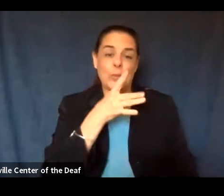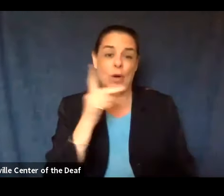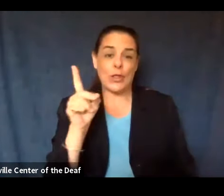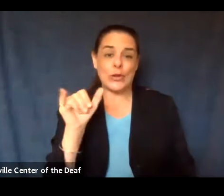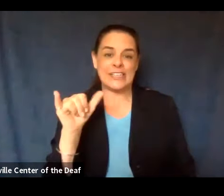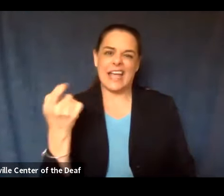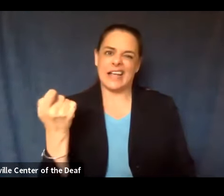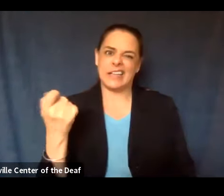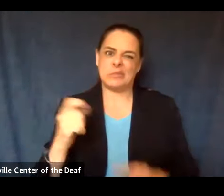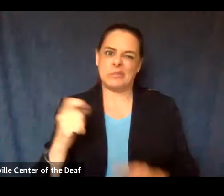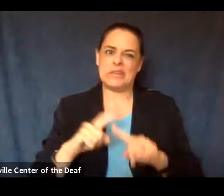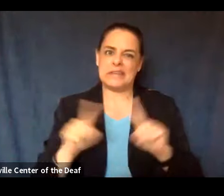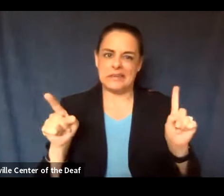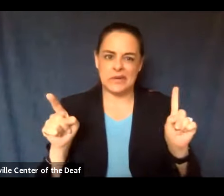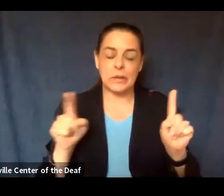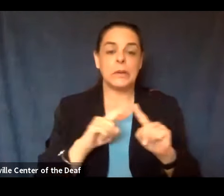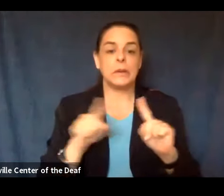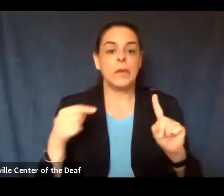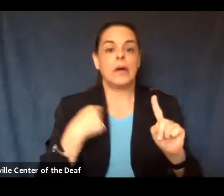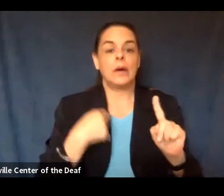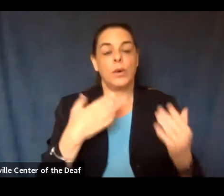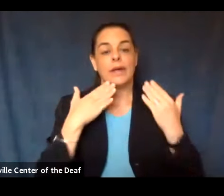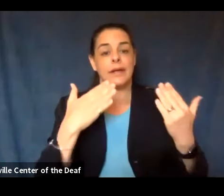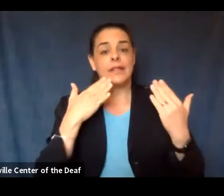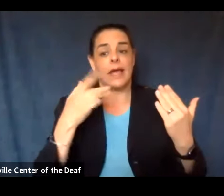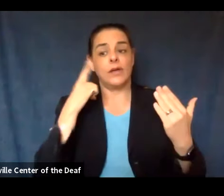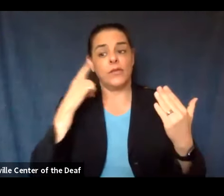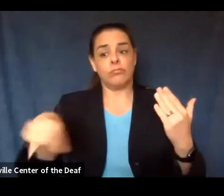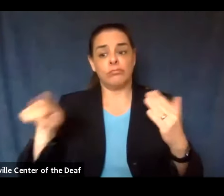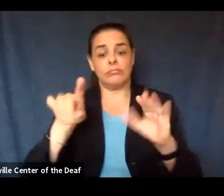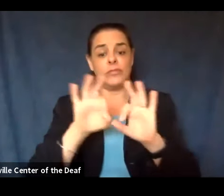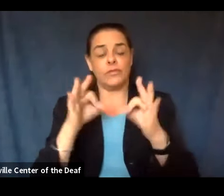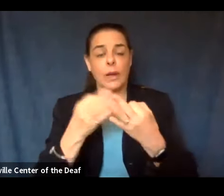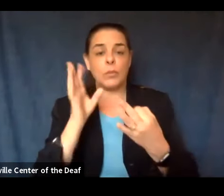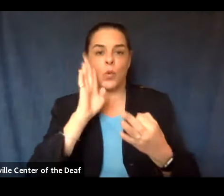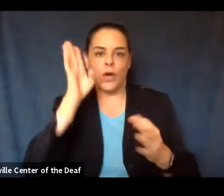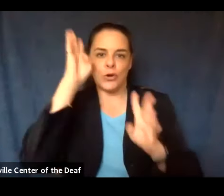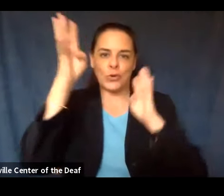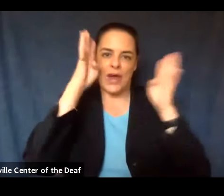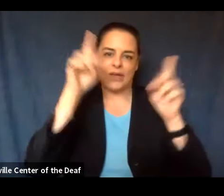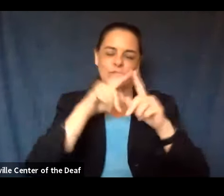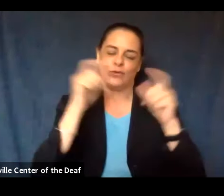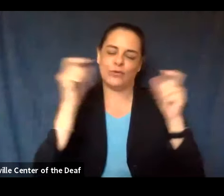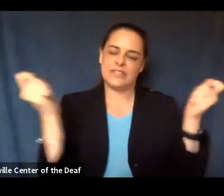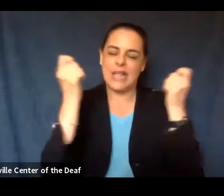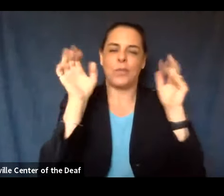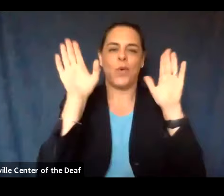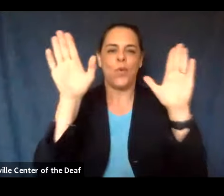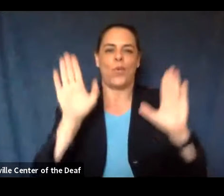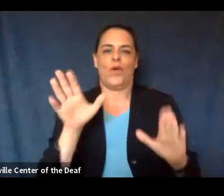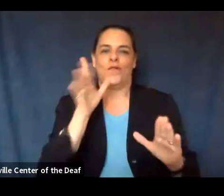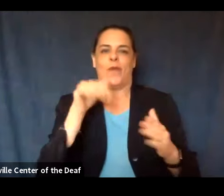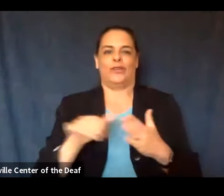year, but we are thankful for the families that will be creative in celebrating the wonderful moms in their lives.